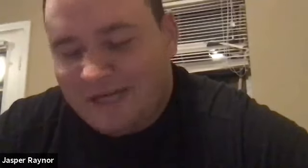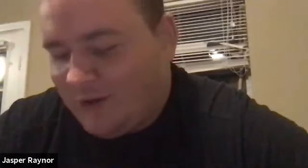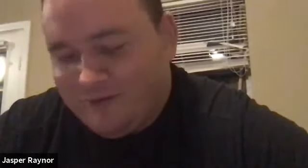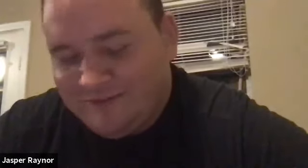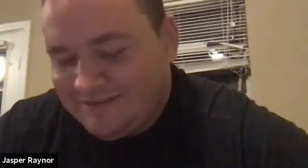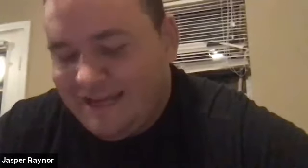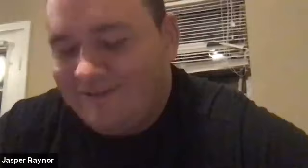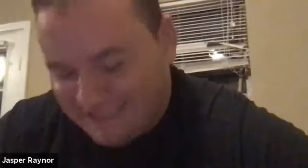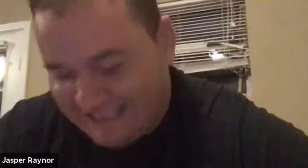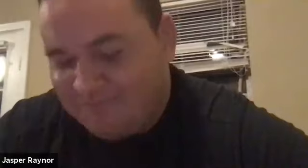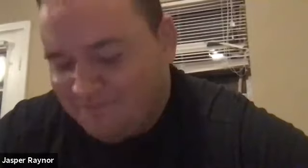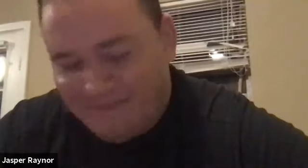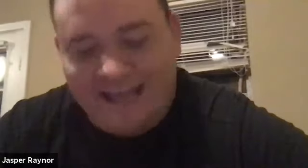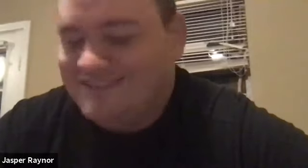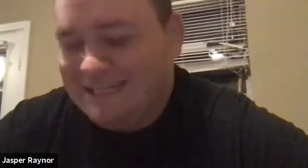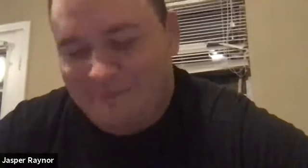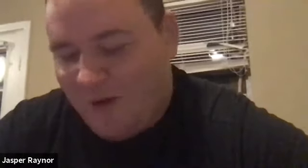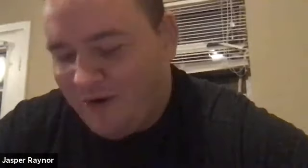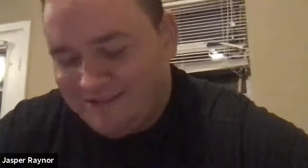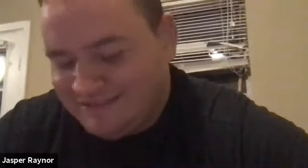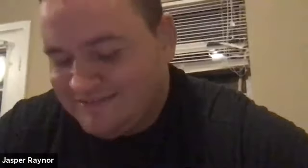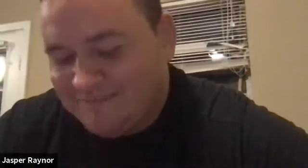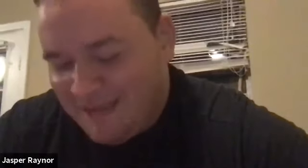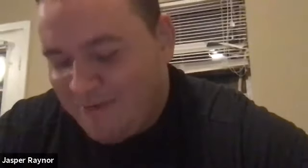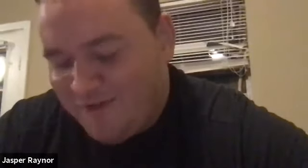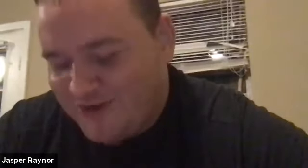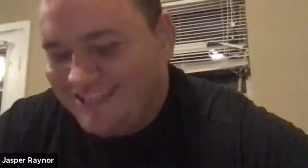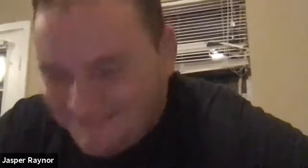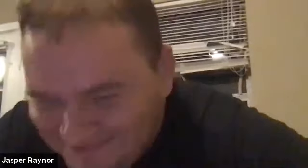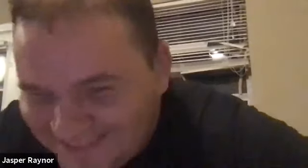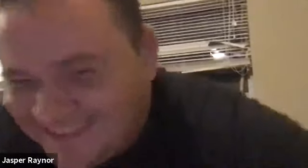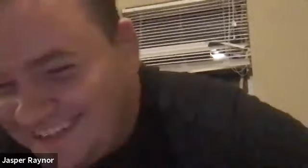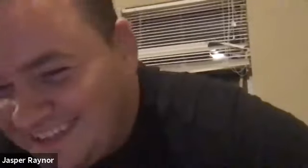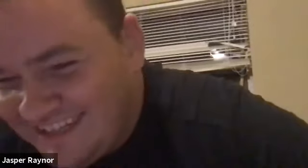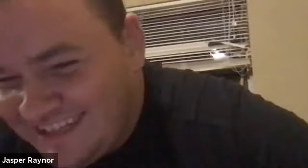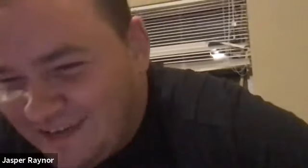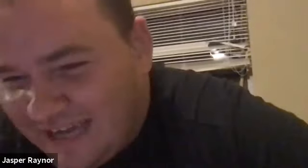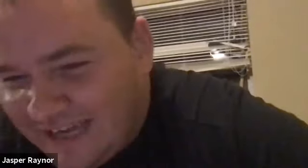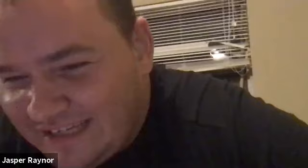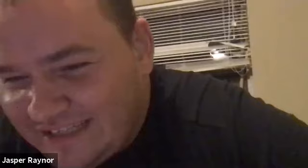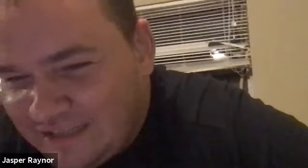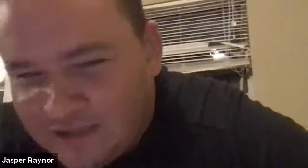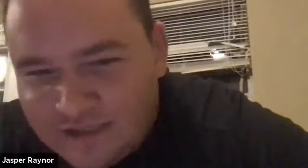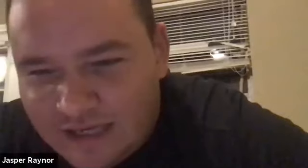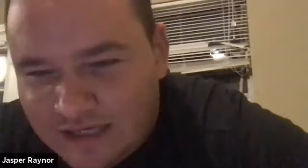no, I've seen them. I've seen them all. I'm over it. Okay,